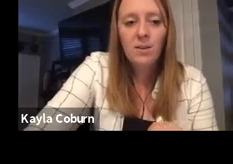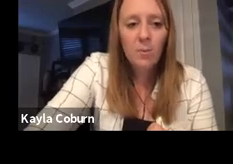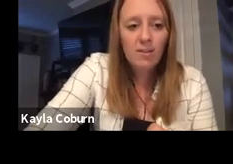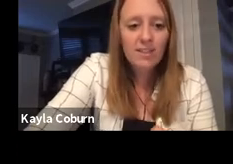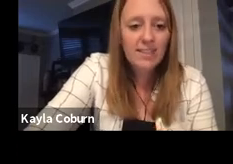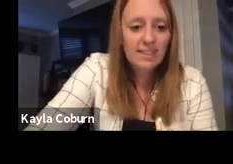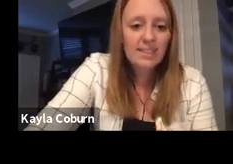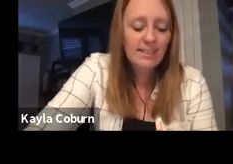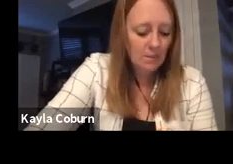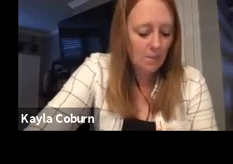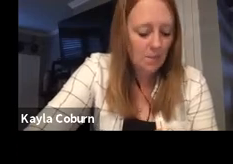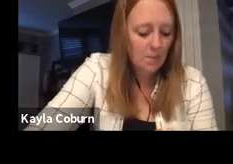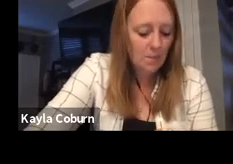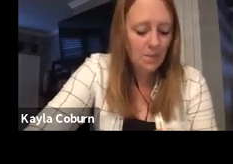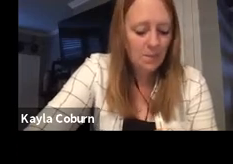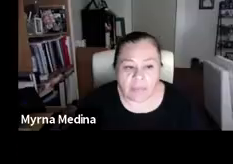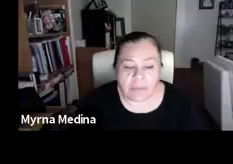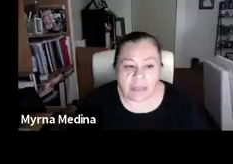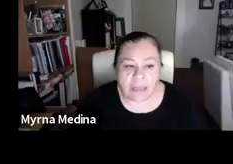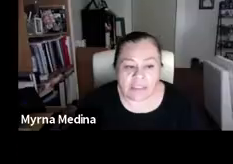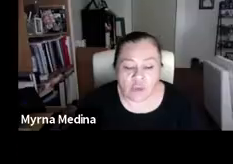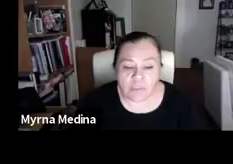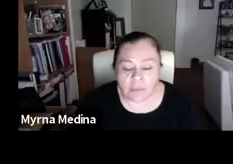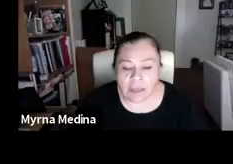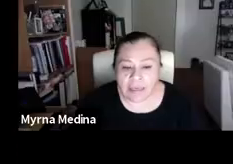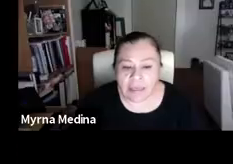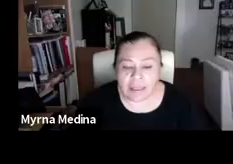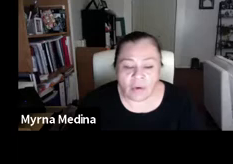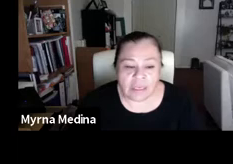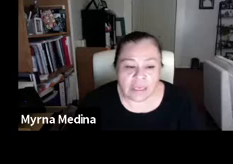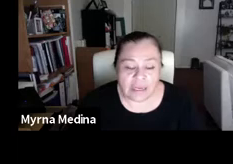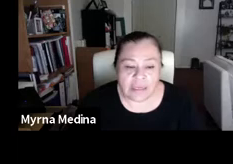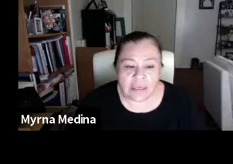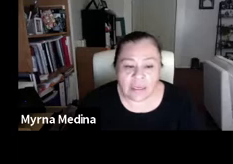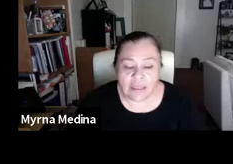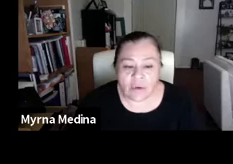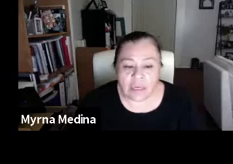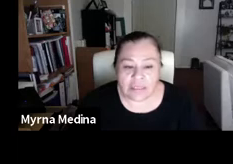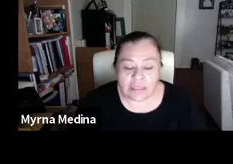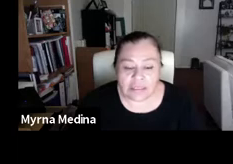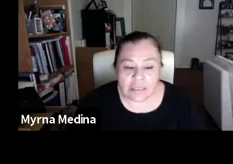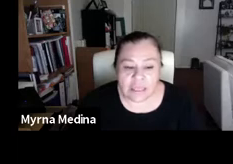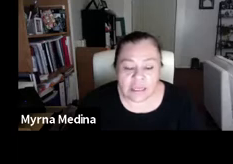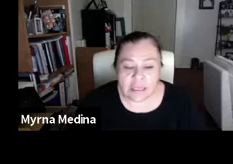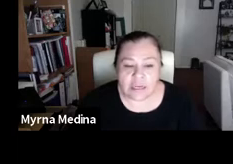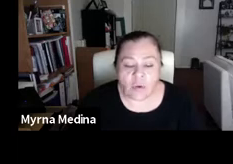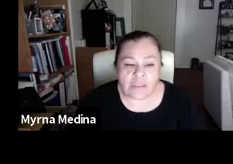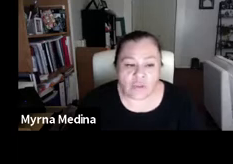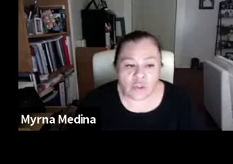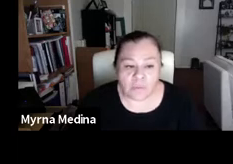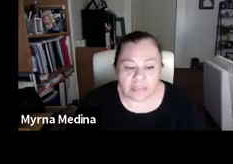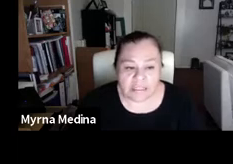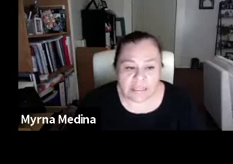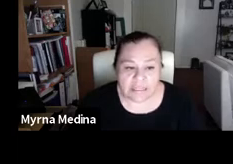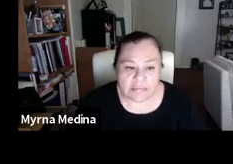what are their preferences. La primera es observar qué es lo que quieren, qué es lo que necesitan y cuáles son